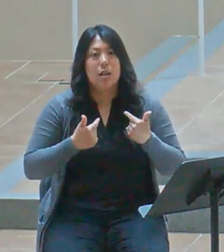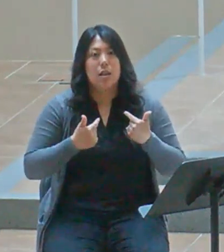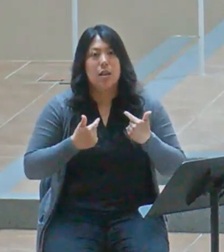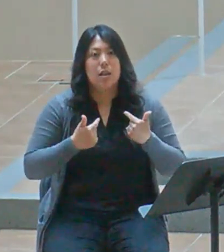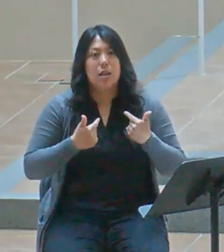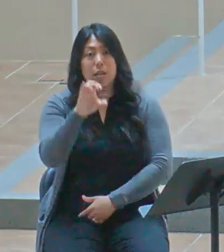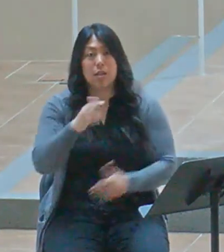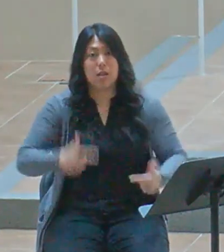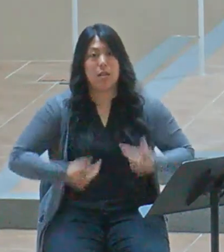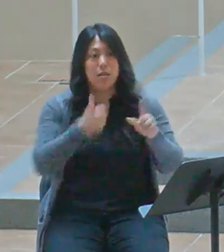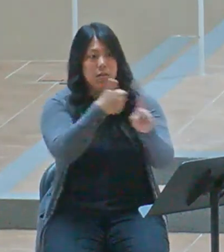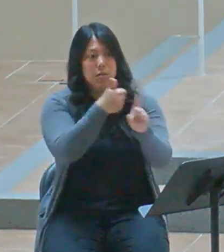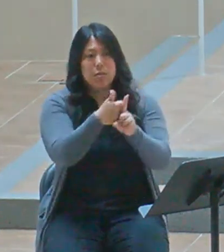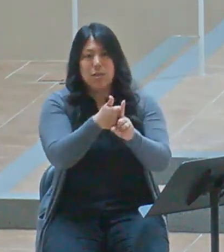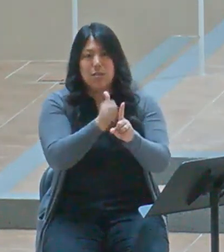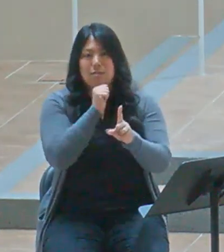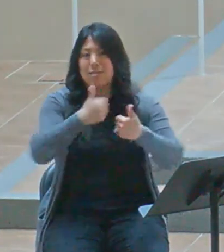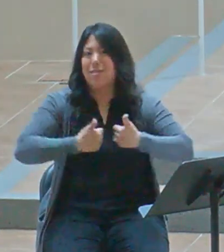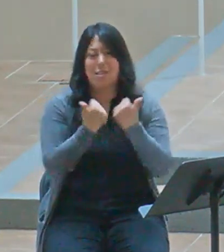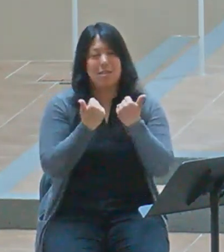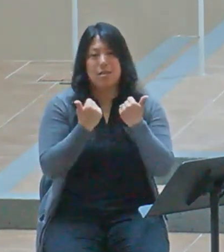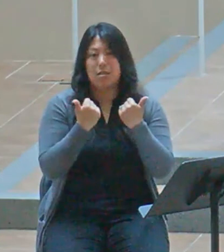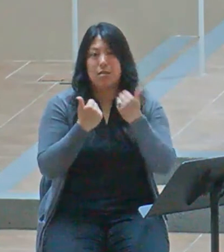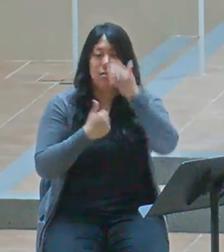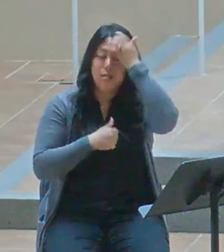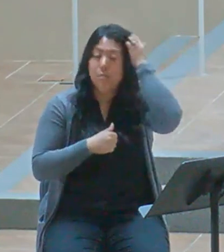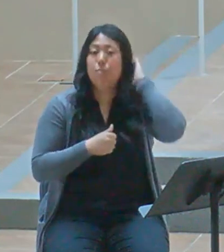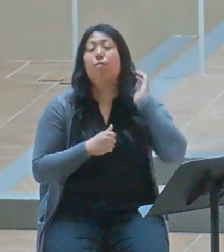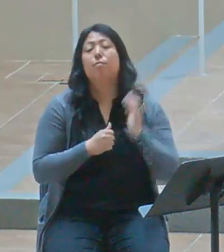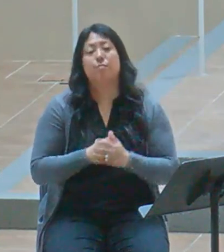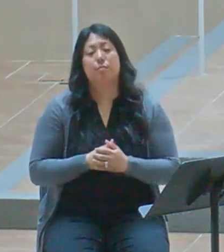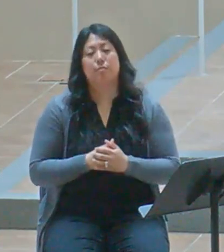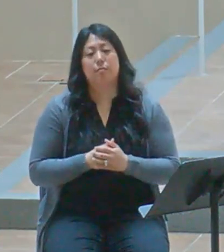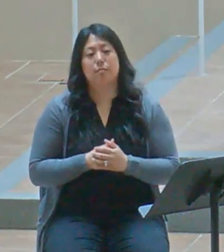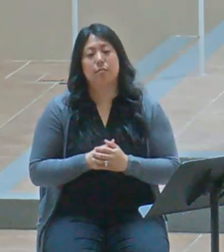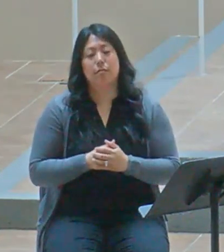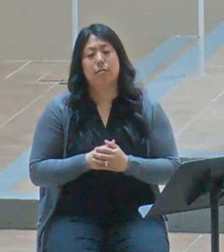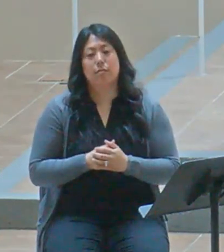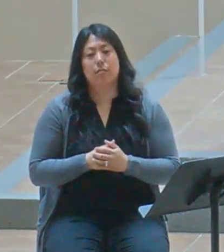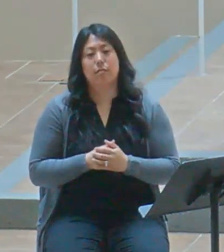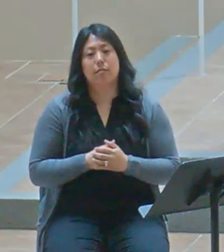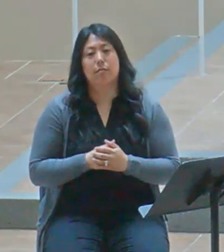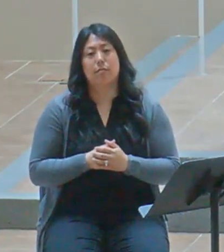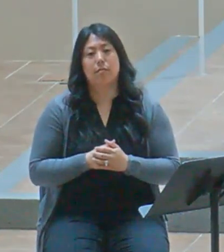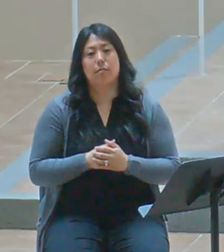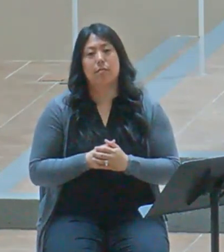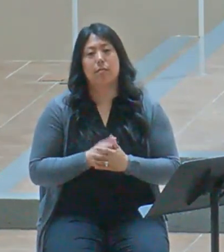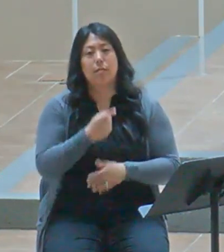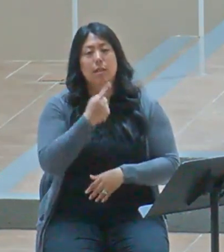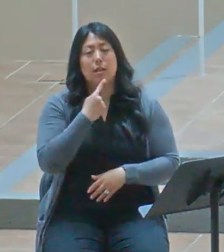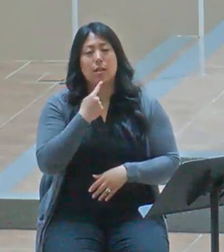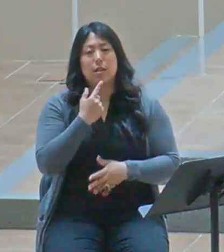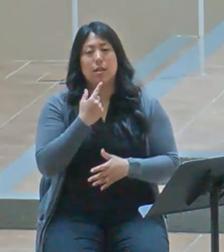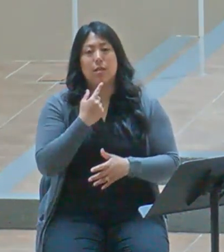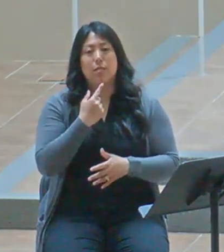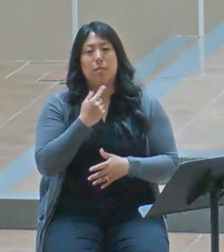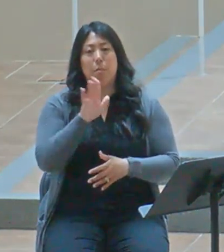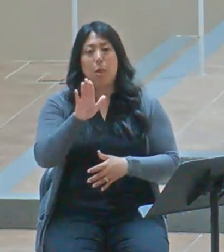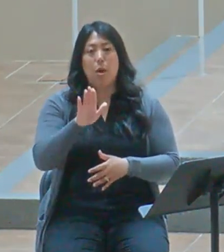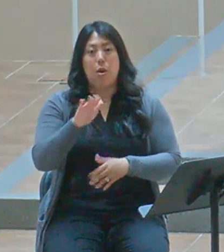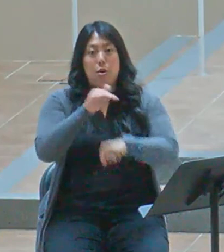what he shared was inspiring, because the first thing he said, as far as routine, is take off your pajamas and